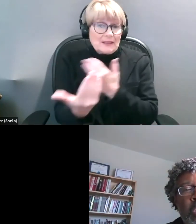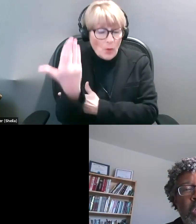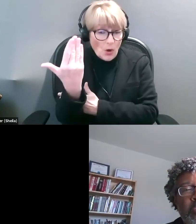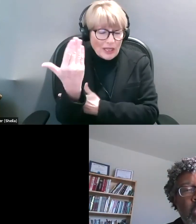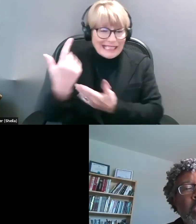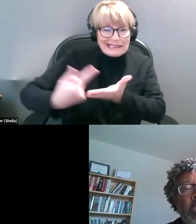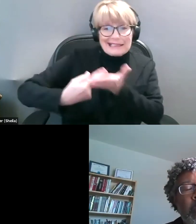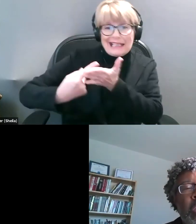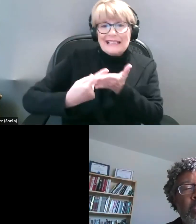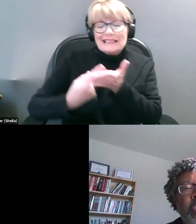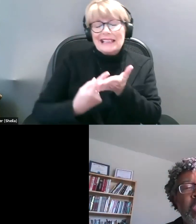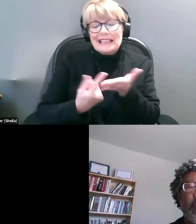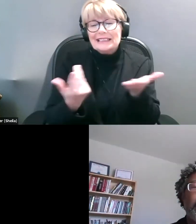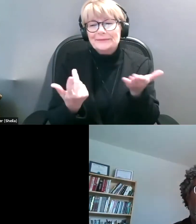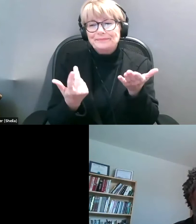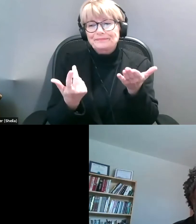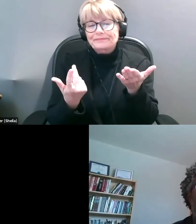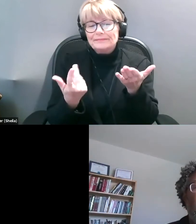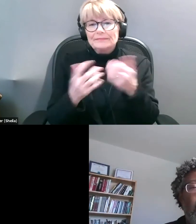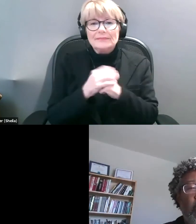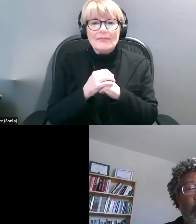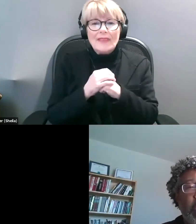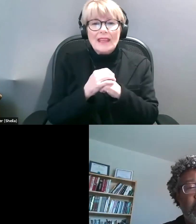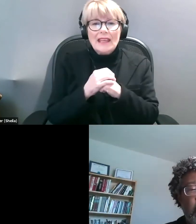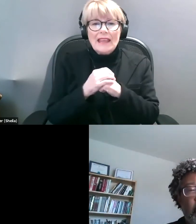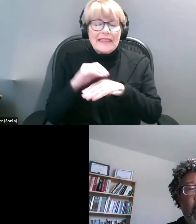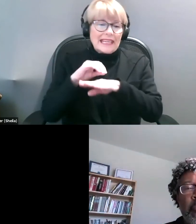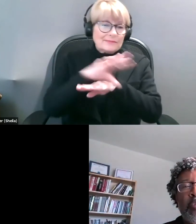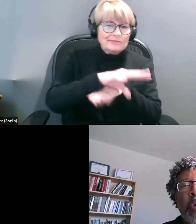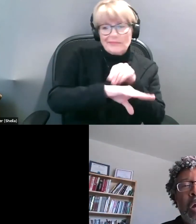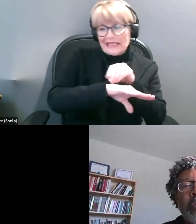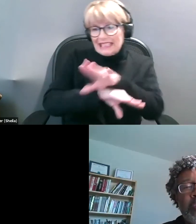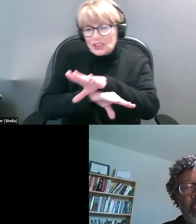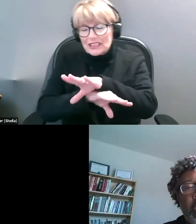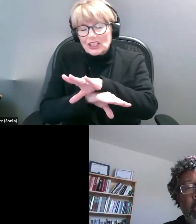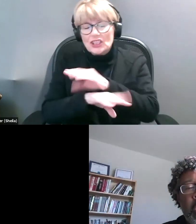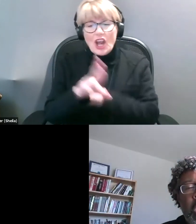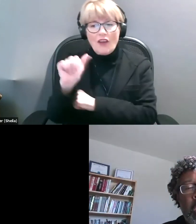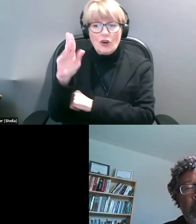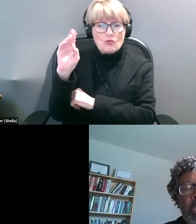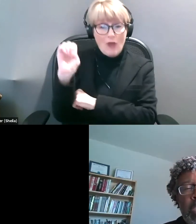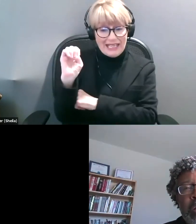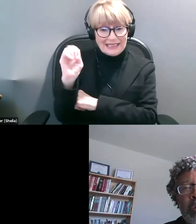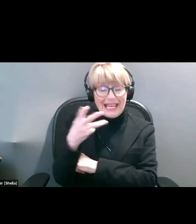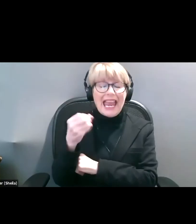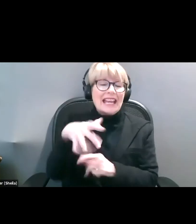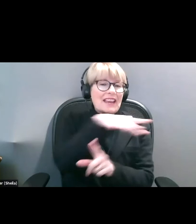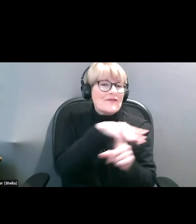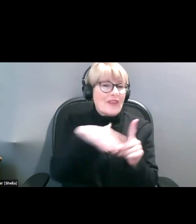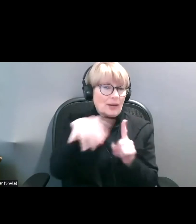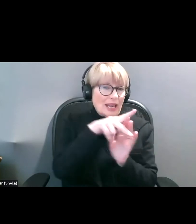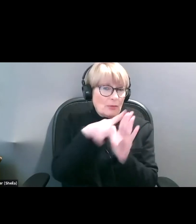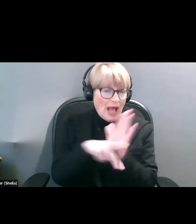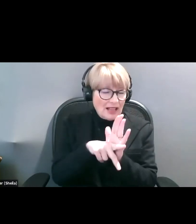was talking about the intersection of race and environmental policy. And a lot of